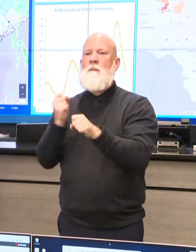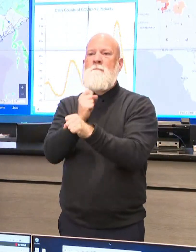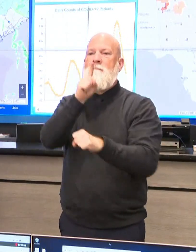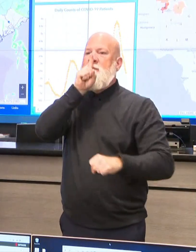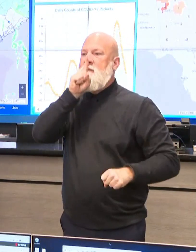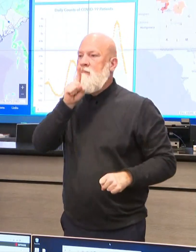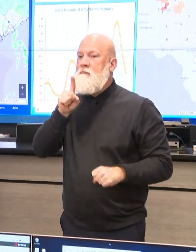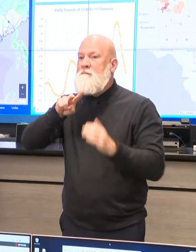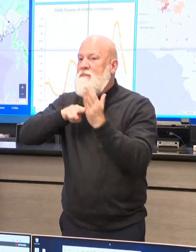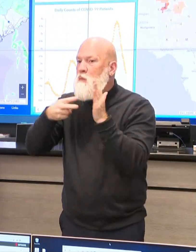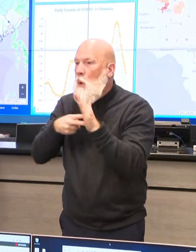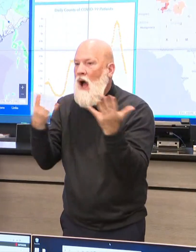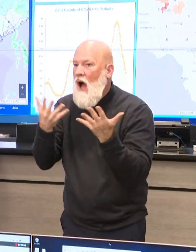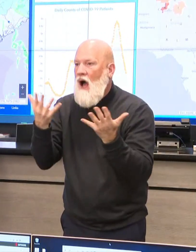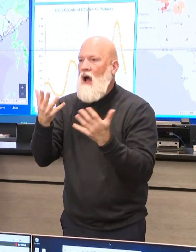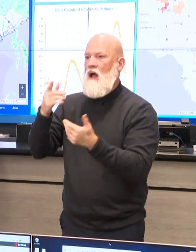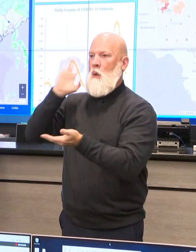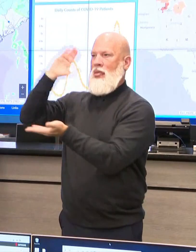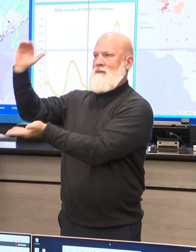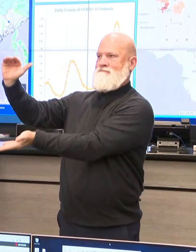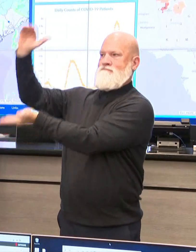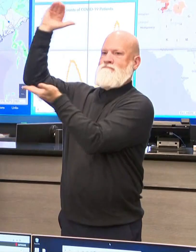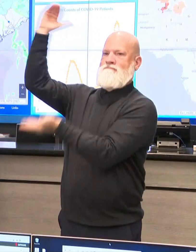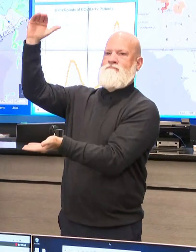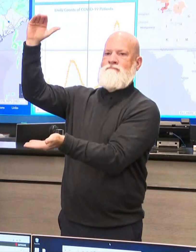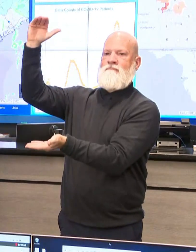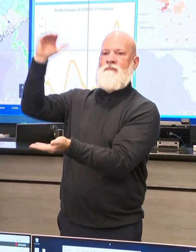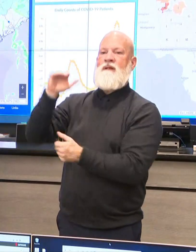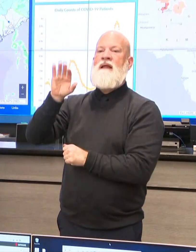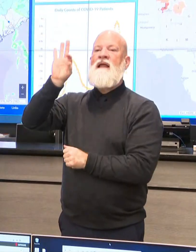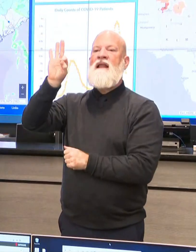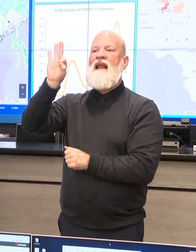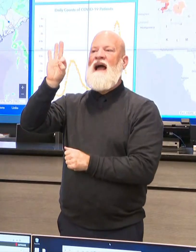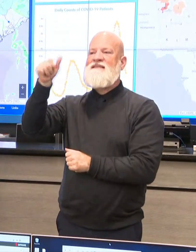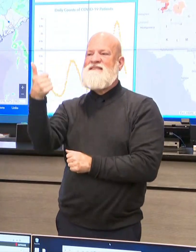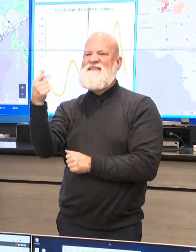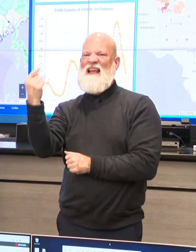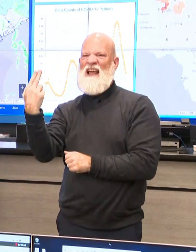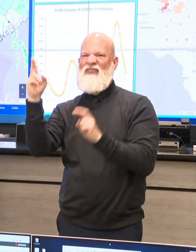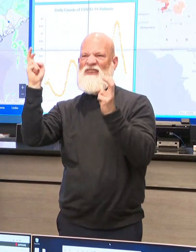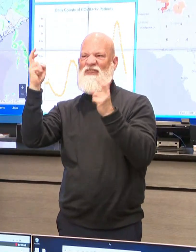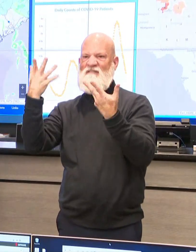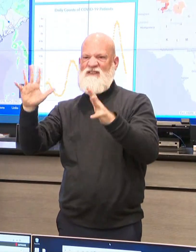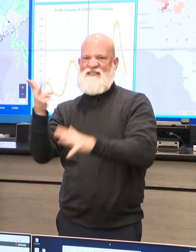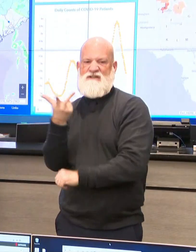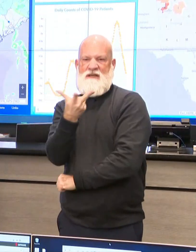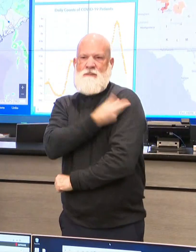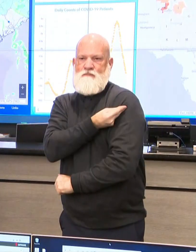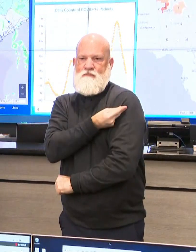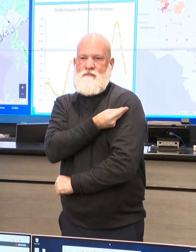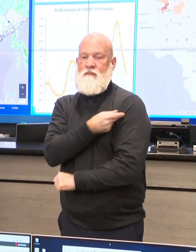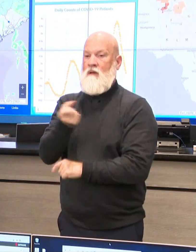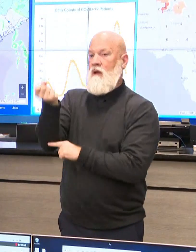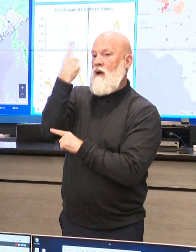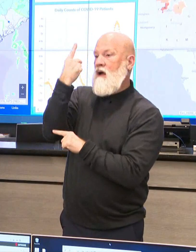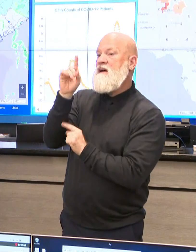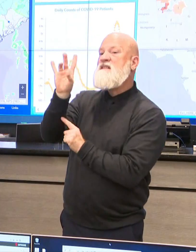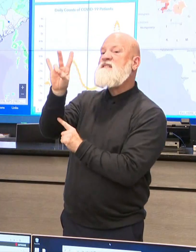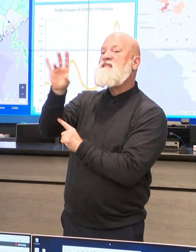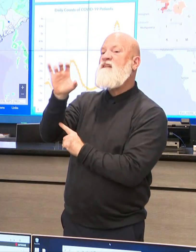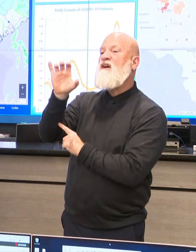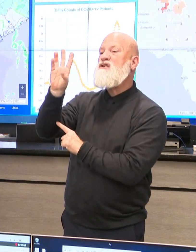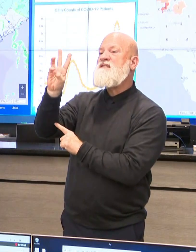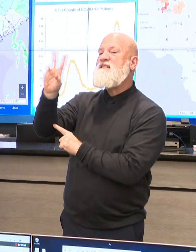arm of a vulnerable Georgian. That includes over 763,000 seniors, and as I've said at